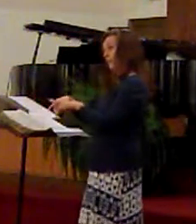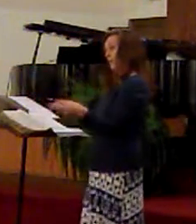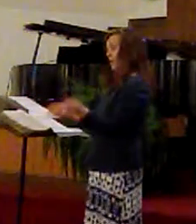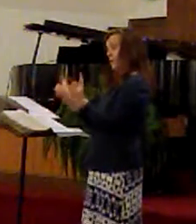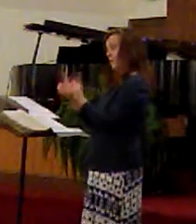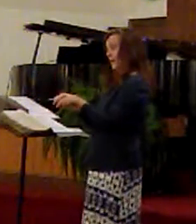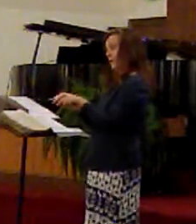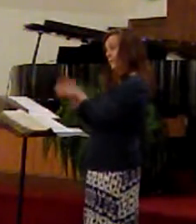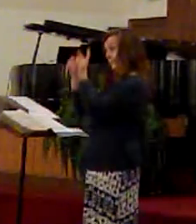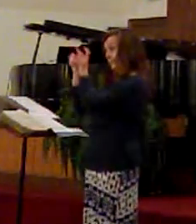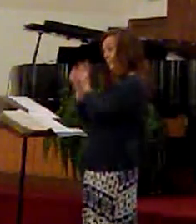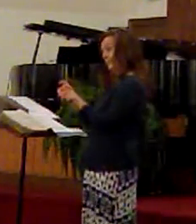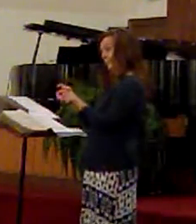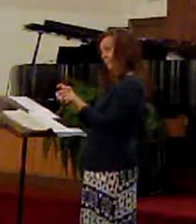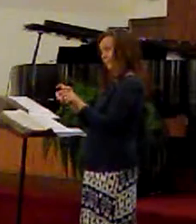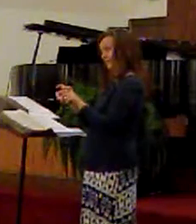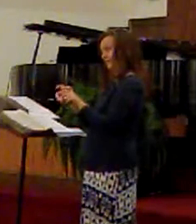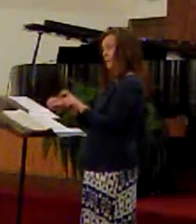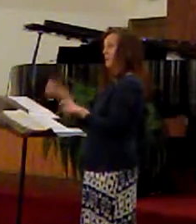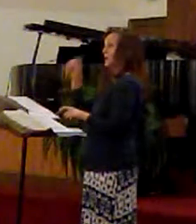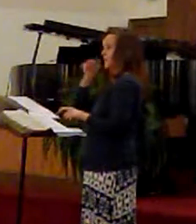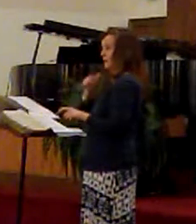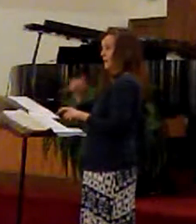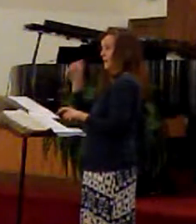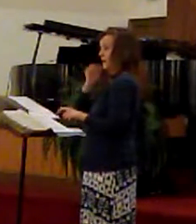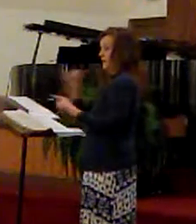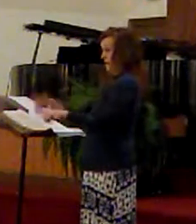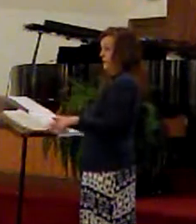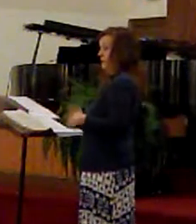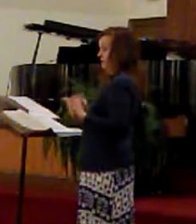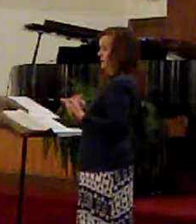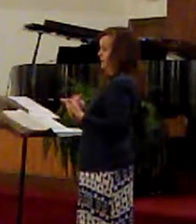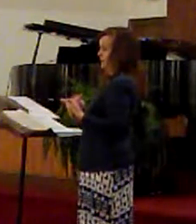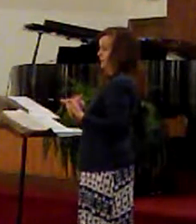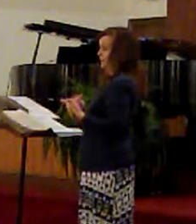I'm talking about in your daily life.